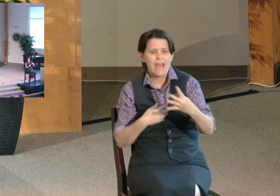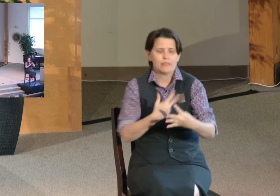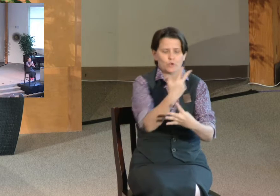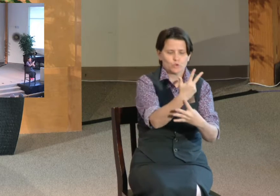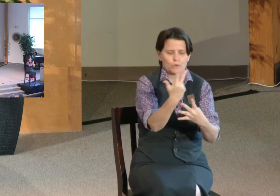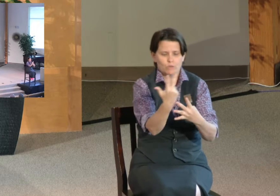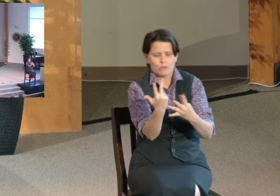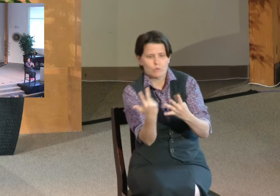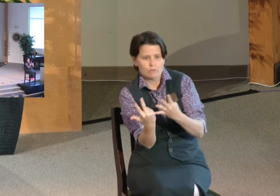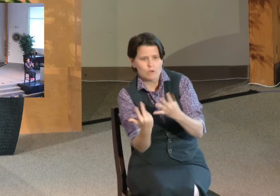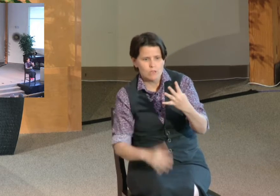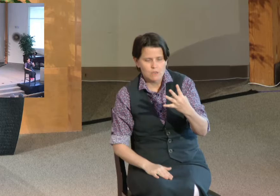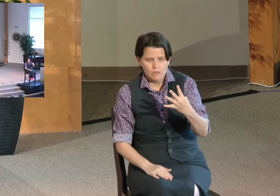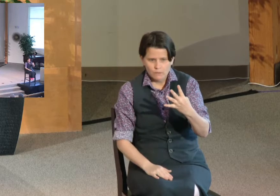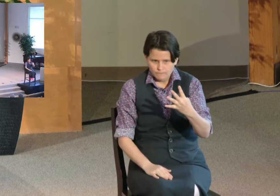brunch.